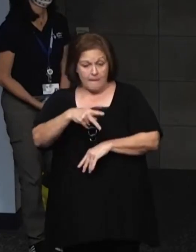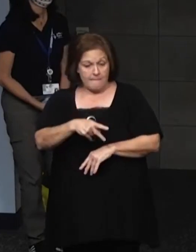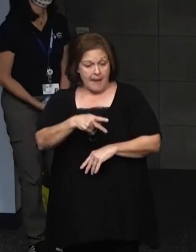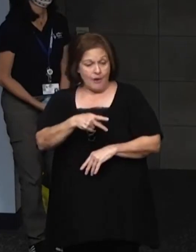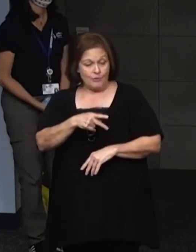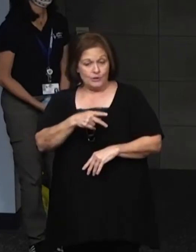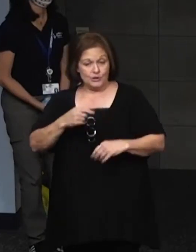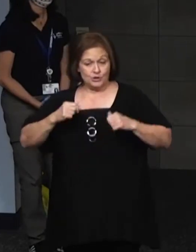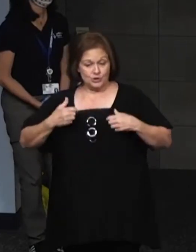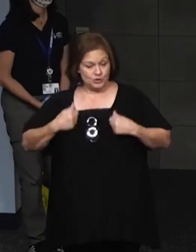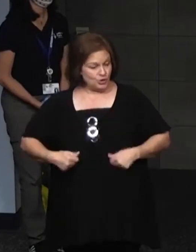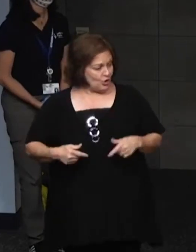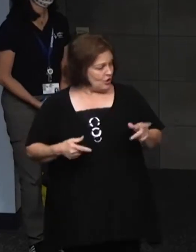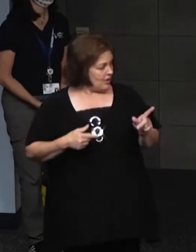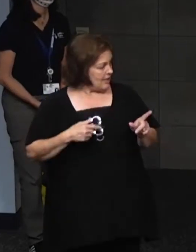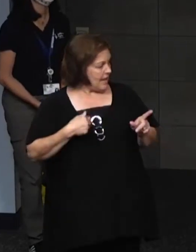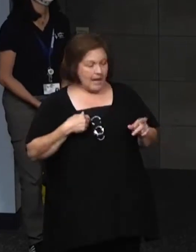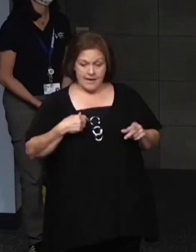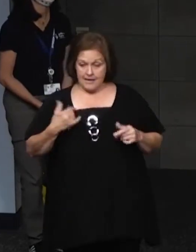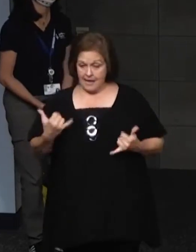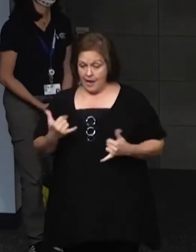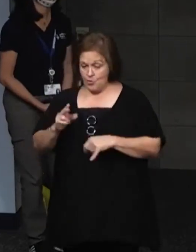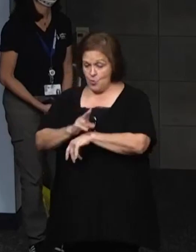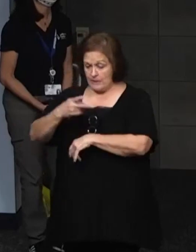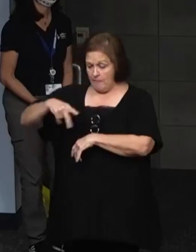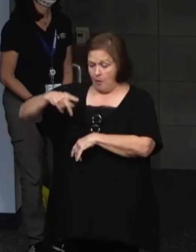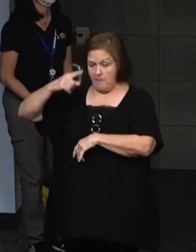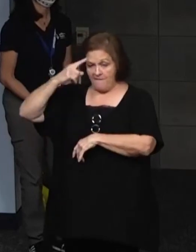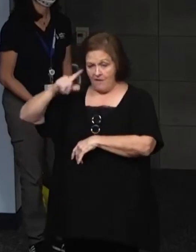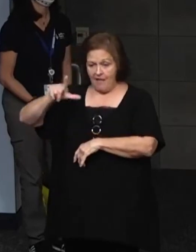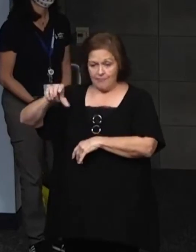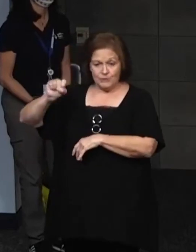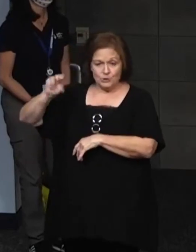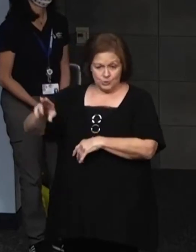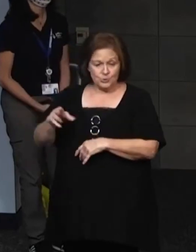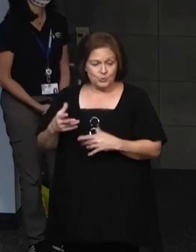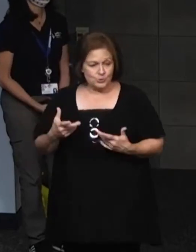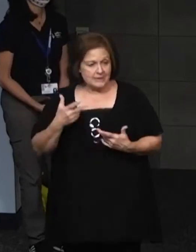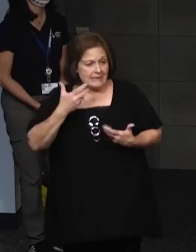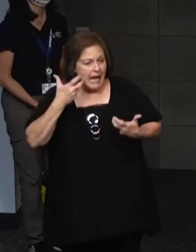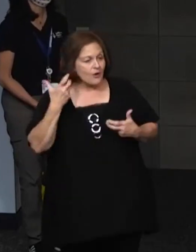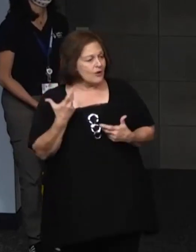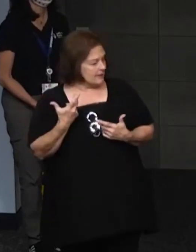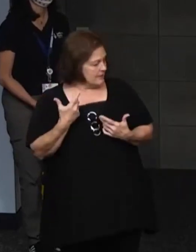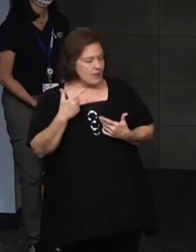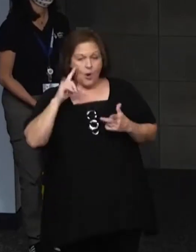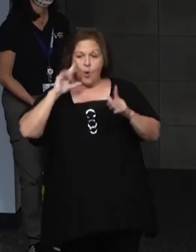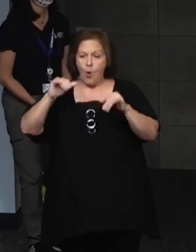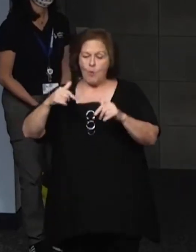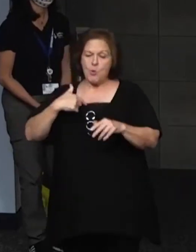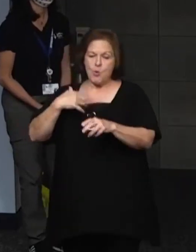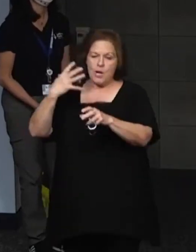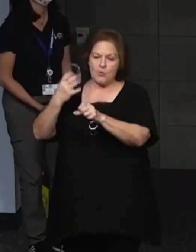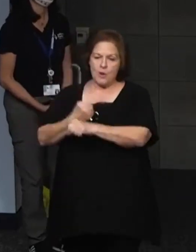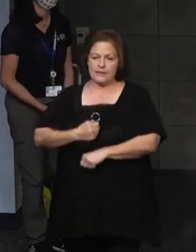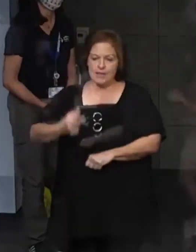I put on my purple for the Tigers. So little signs of normalcy. Let's hope we have a win tonight. Go